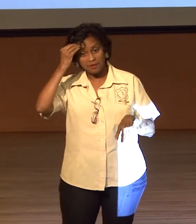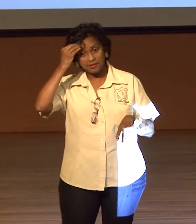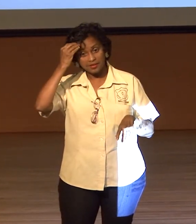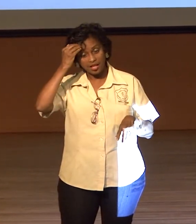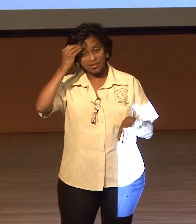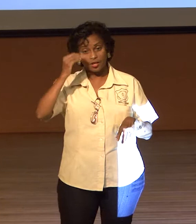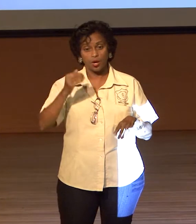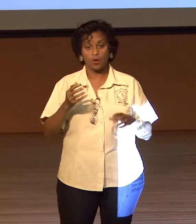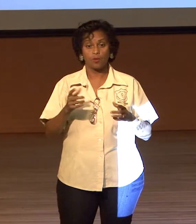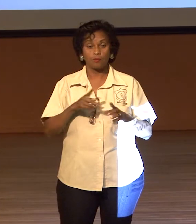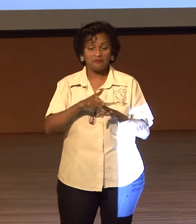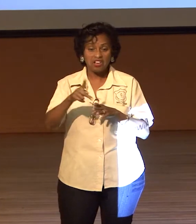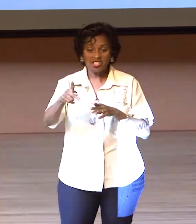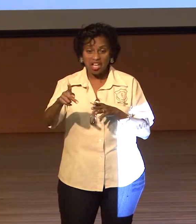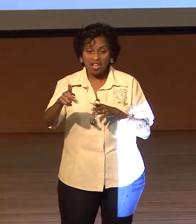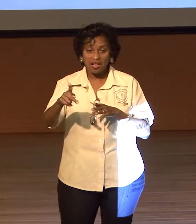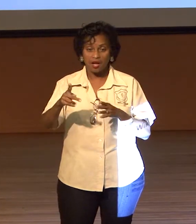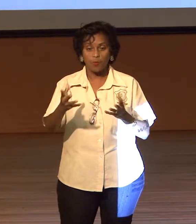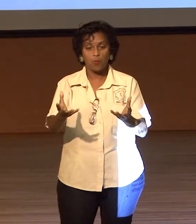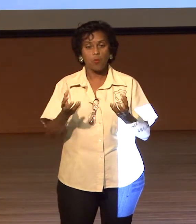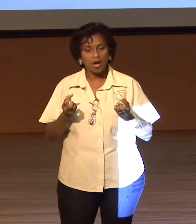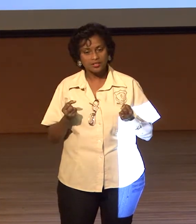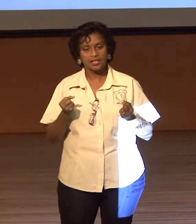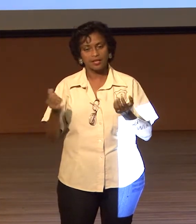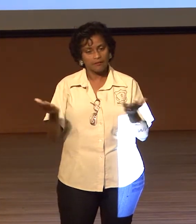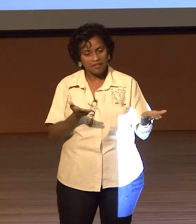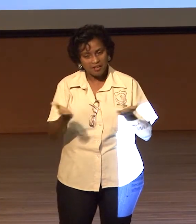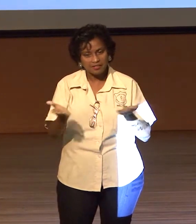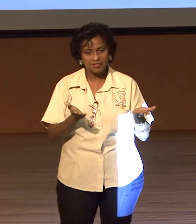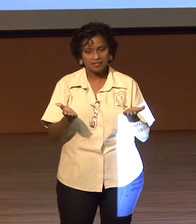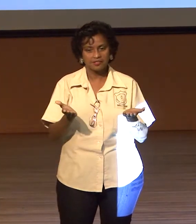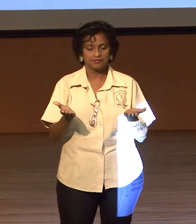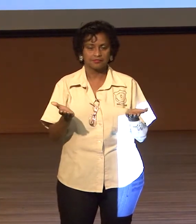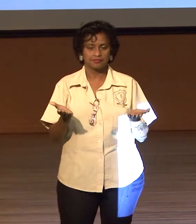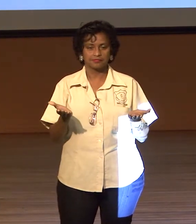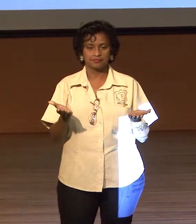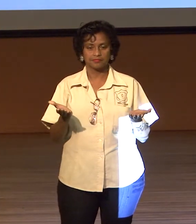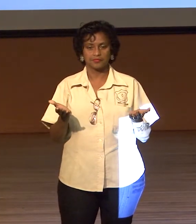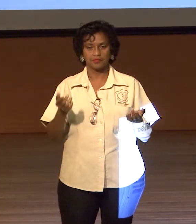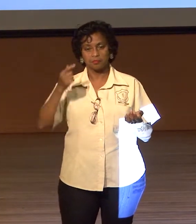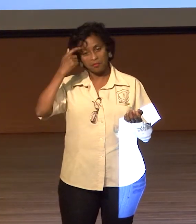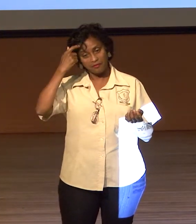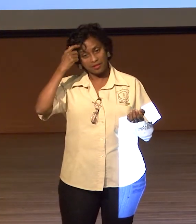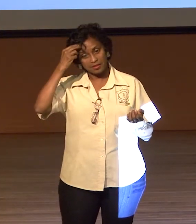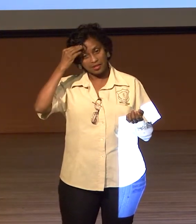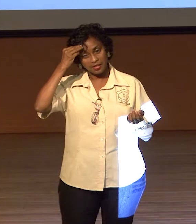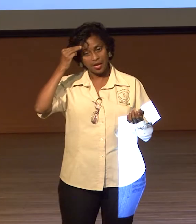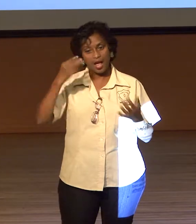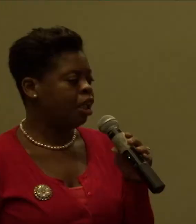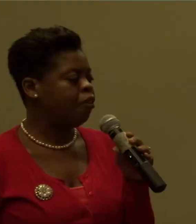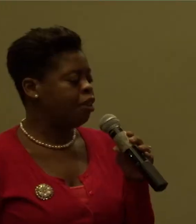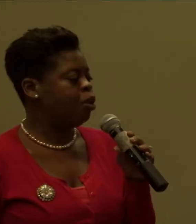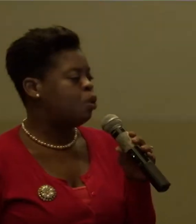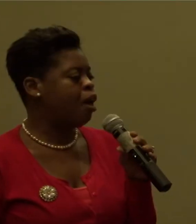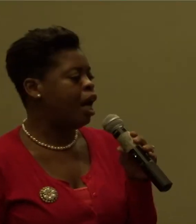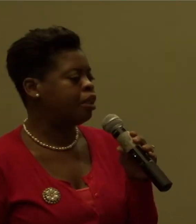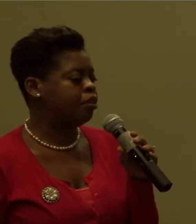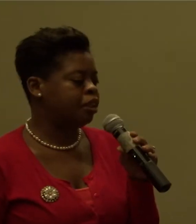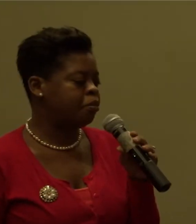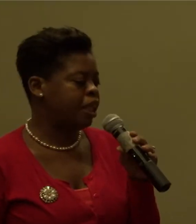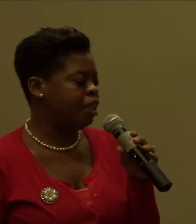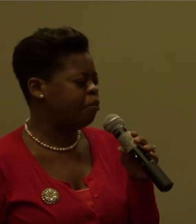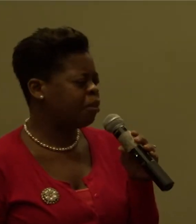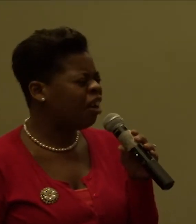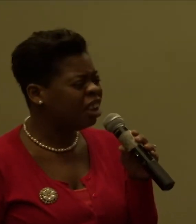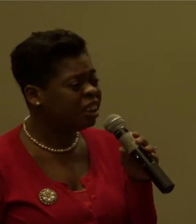one service. And as to the Mental Health Act, I was just speaking to a fellow